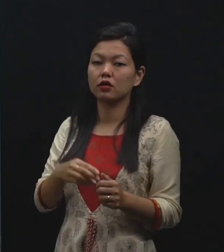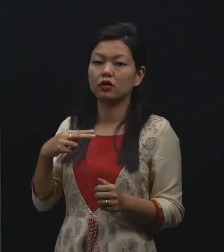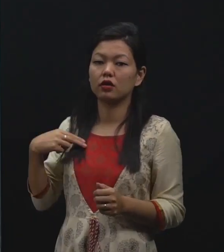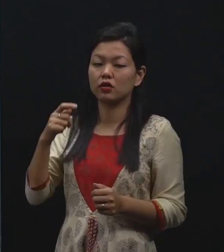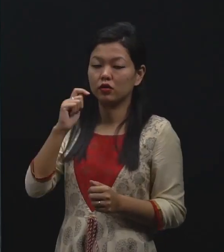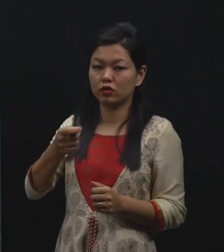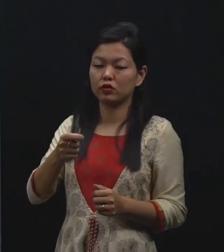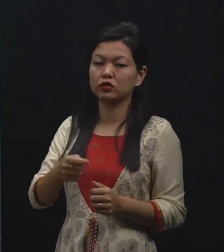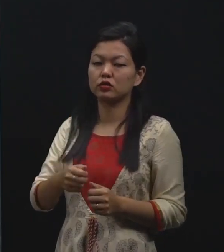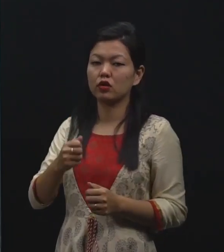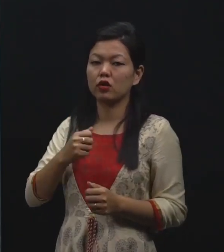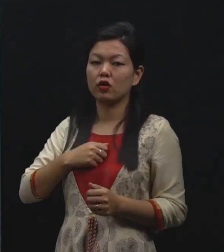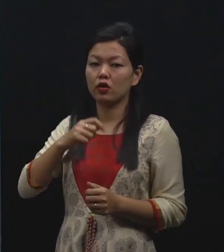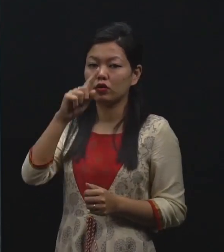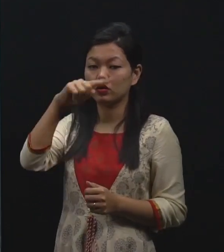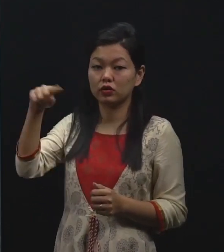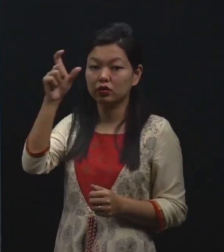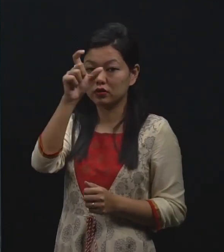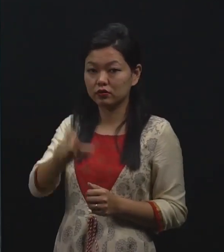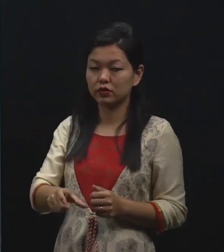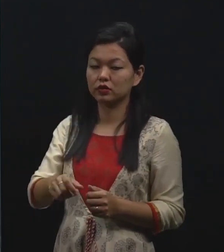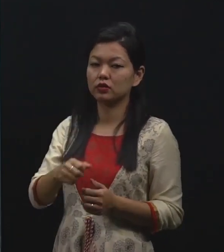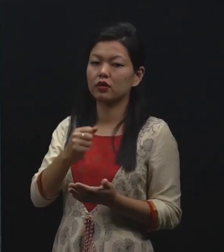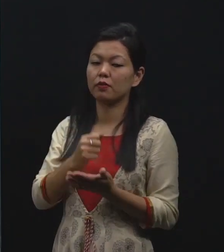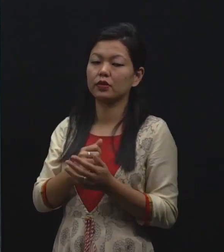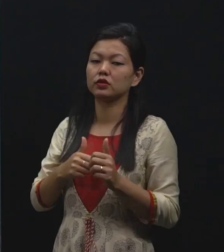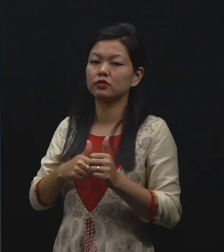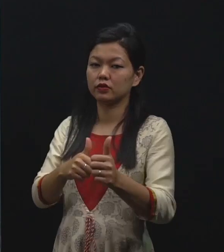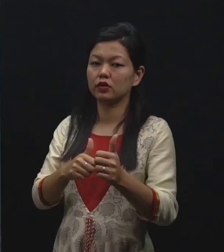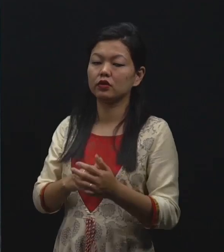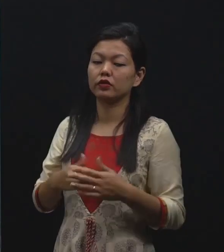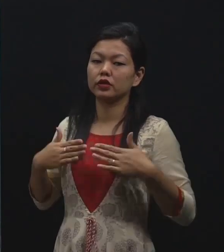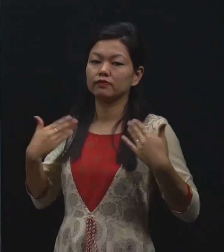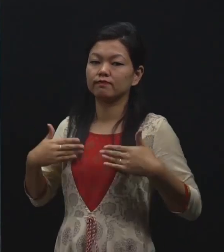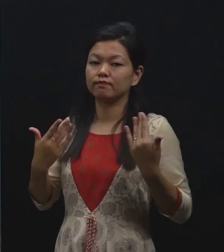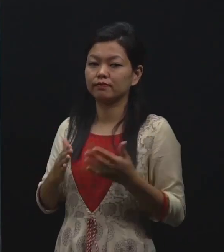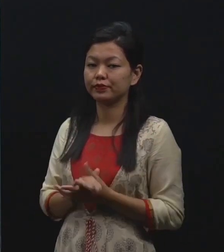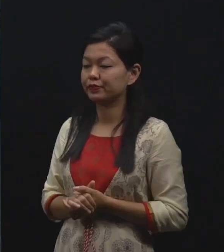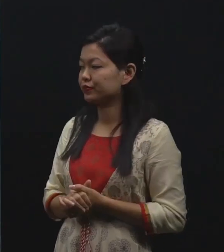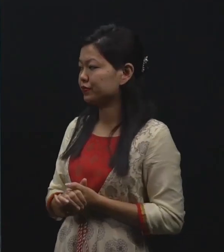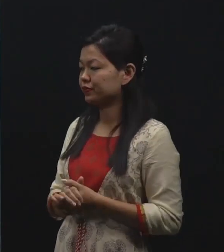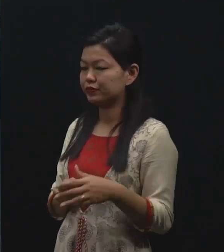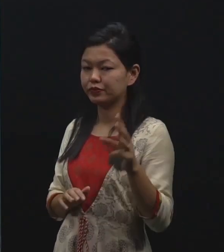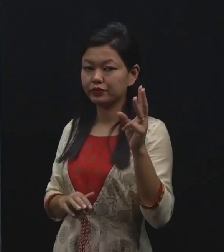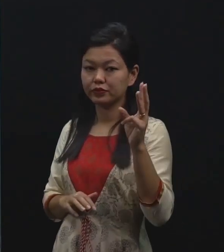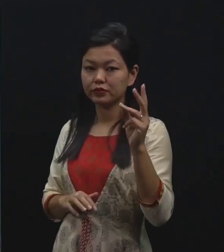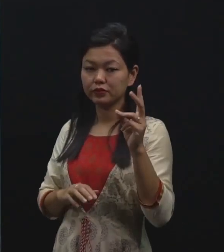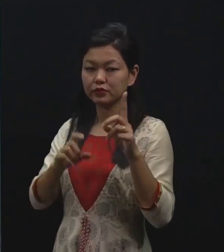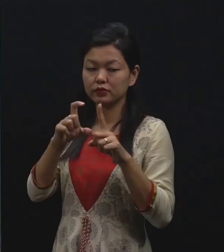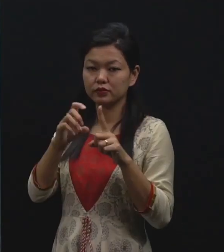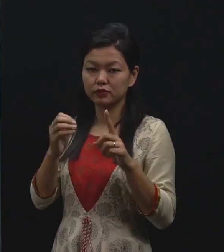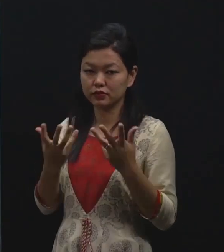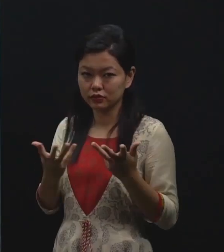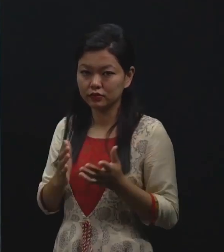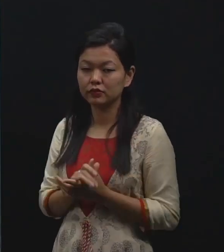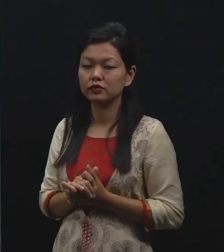can enjoy the rights whichever are given in the fundamental rights. All right, then in the third part what they do, they decide